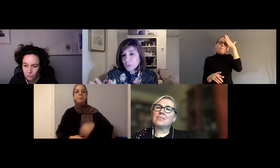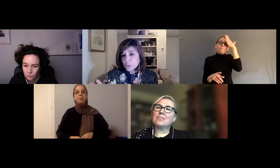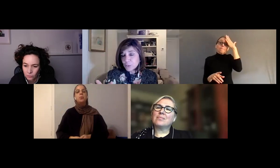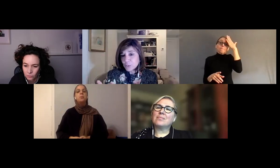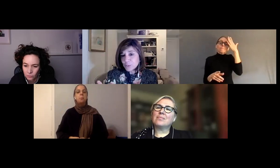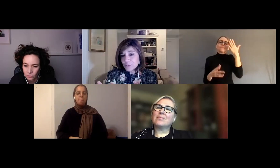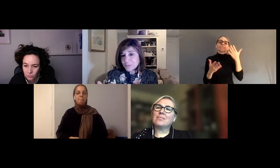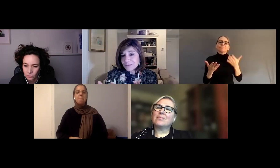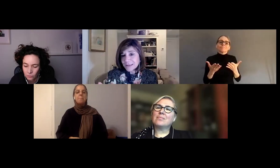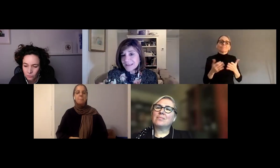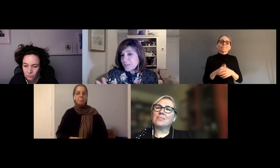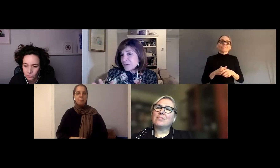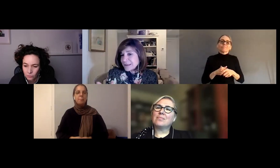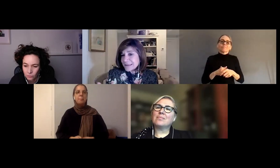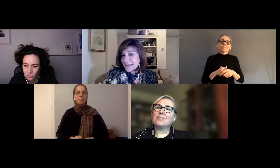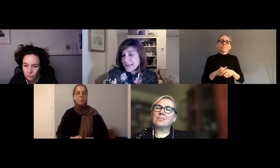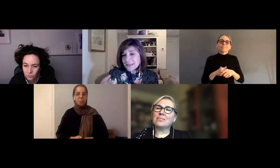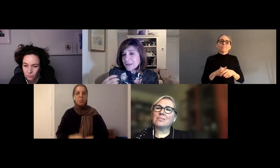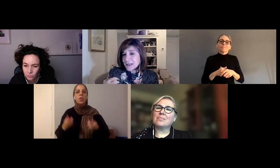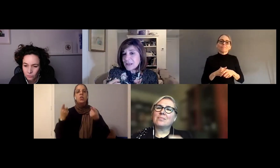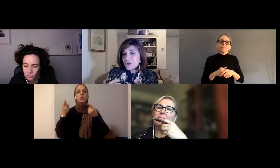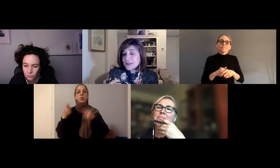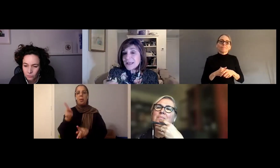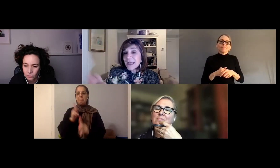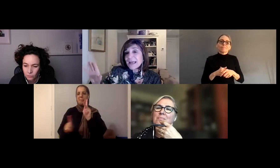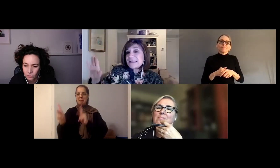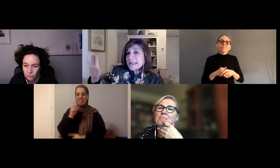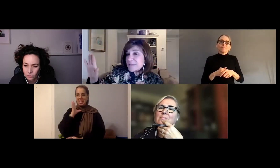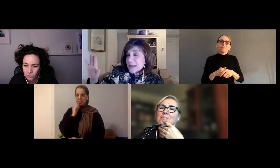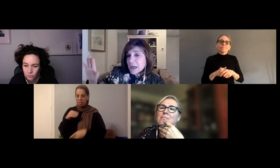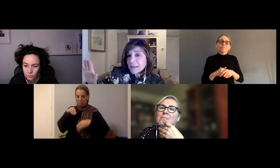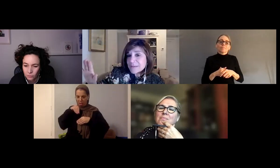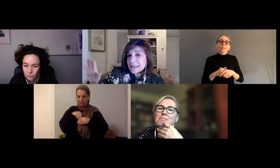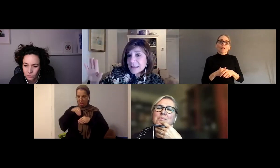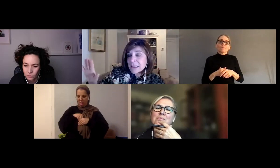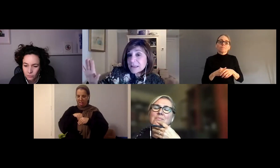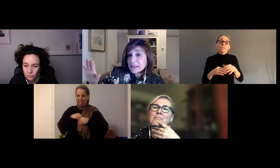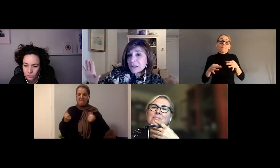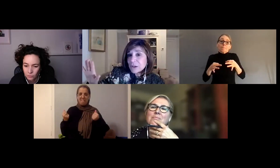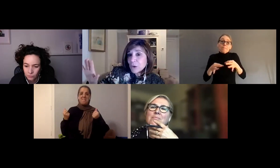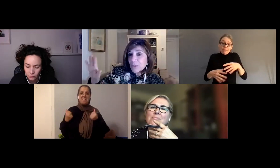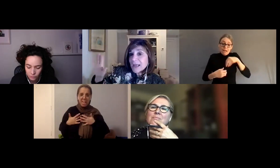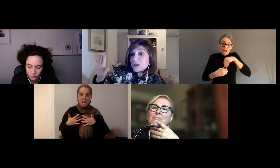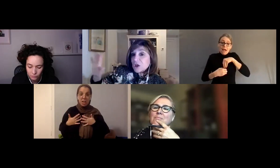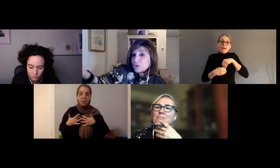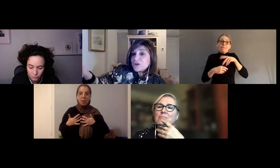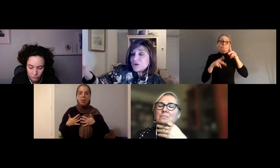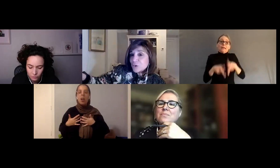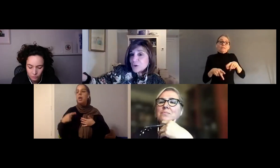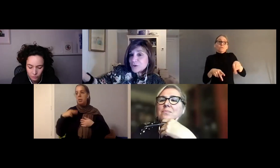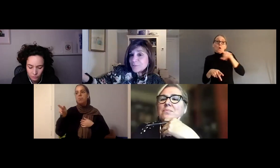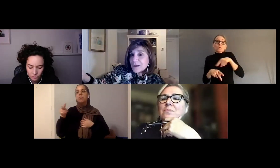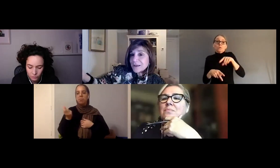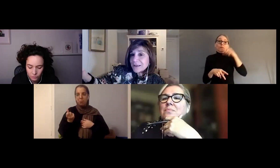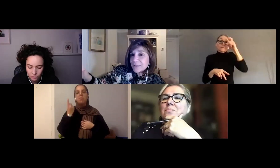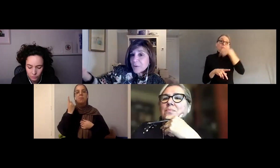people who experience that, even unconsciously. And sometimes at night, when I close the